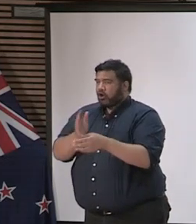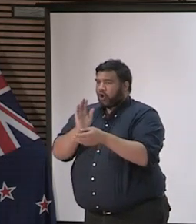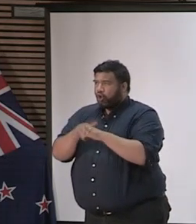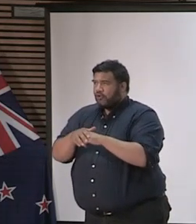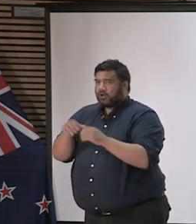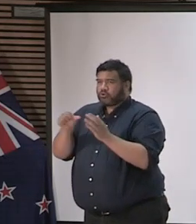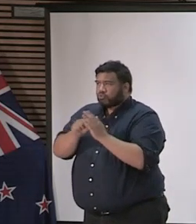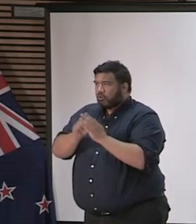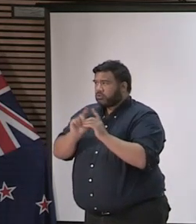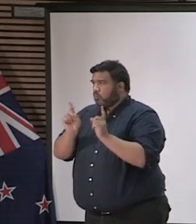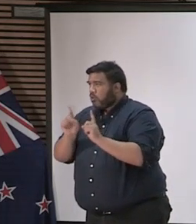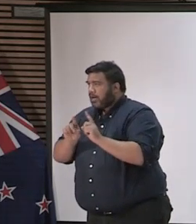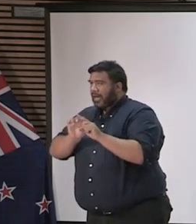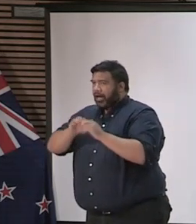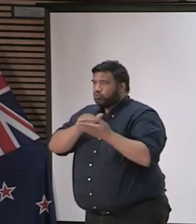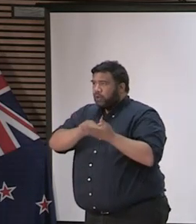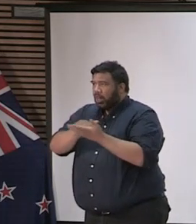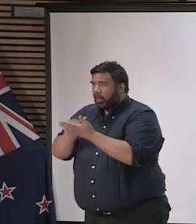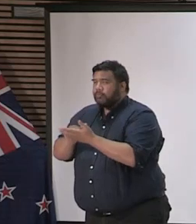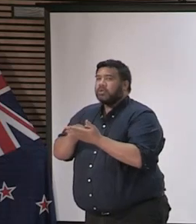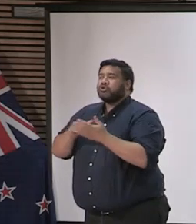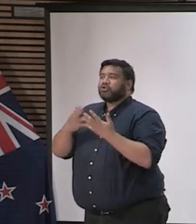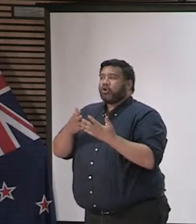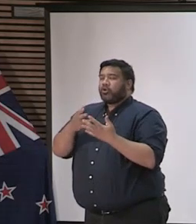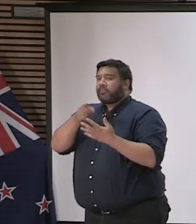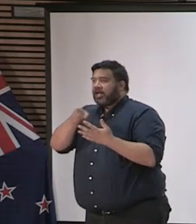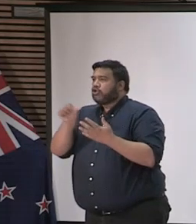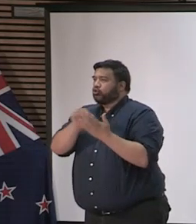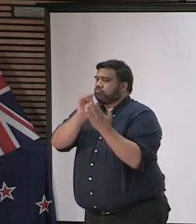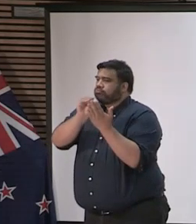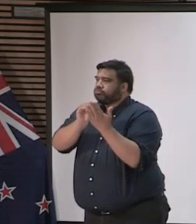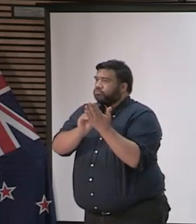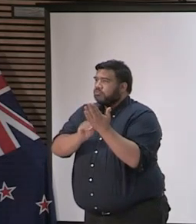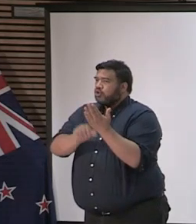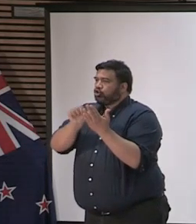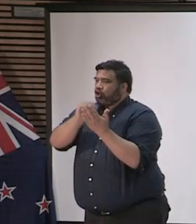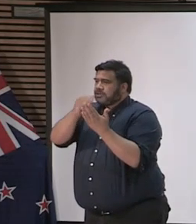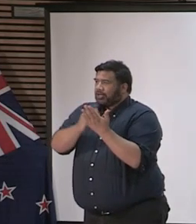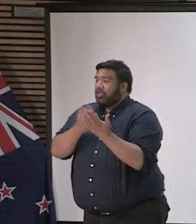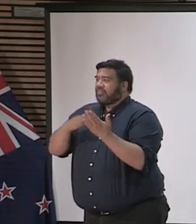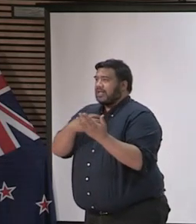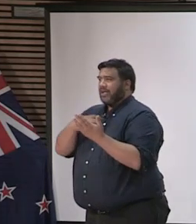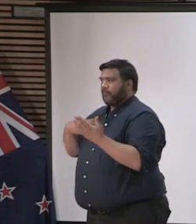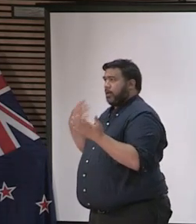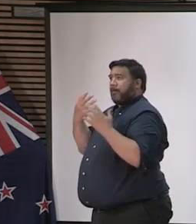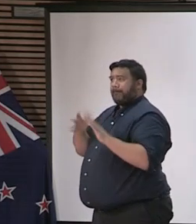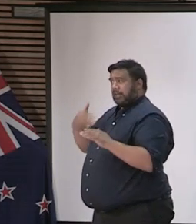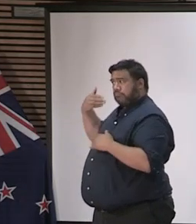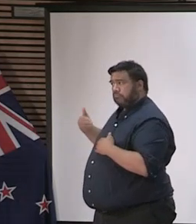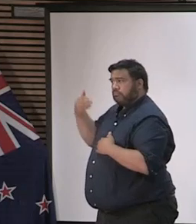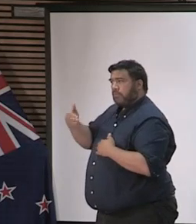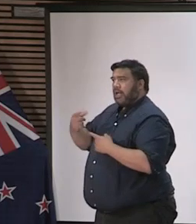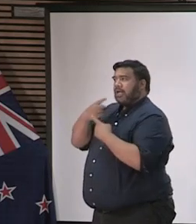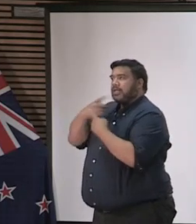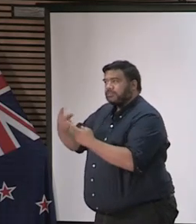about extra costs they are incurring because of this. And you've seen the government make a series of announcements about extra funding